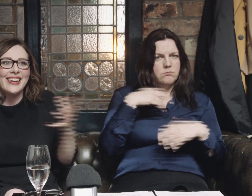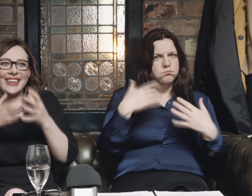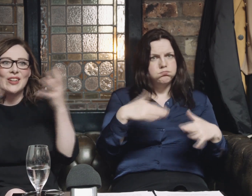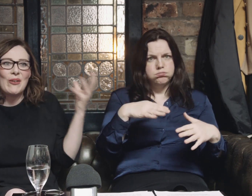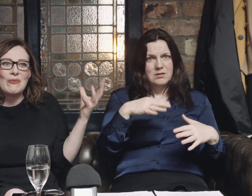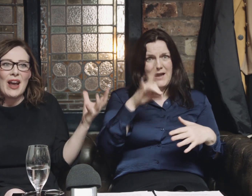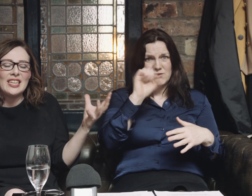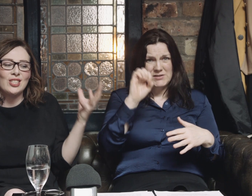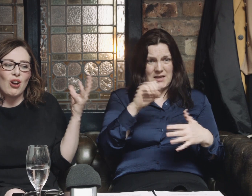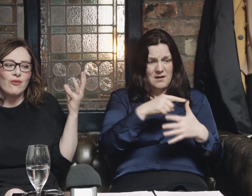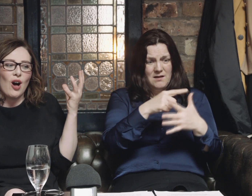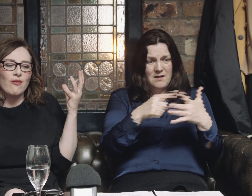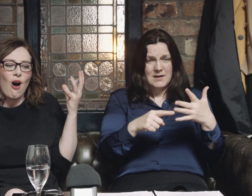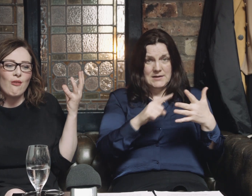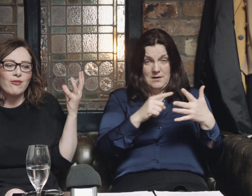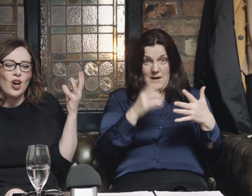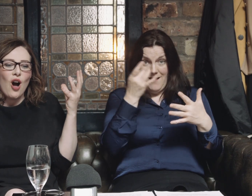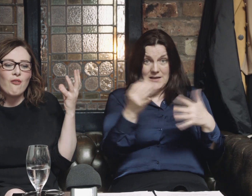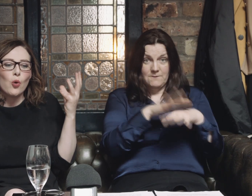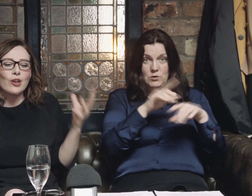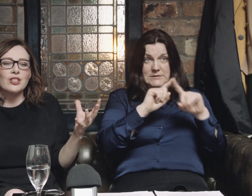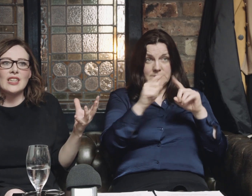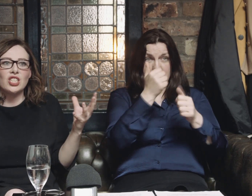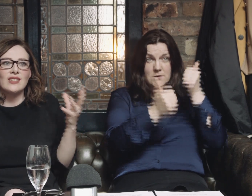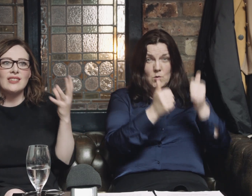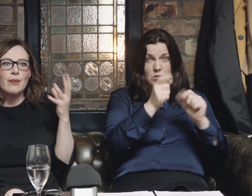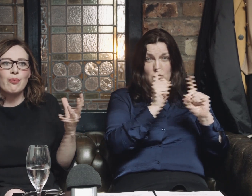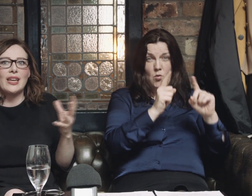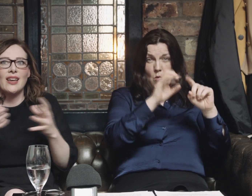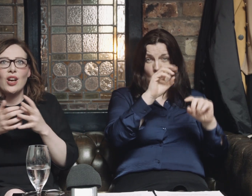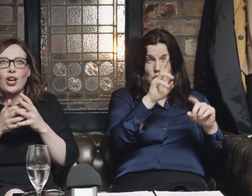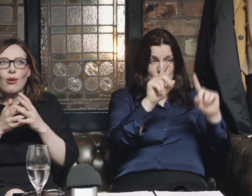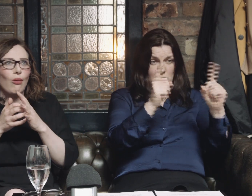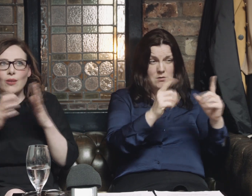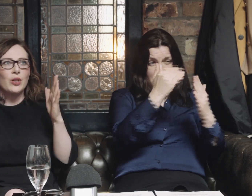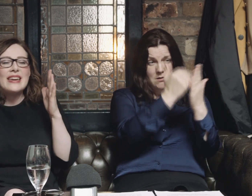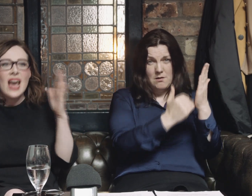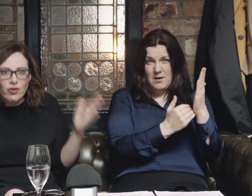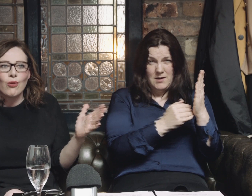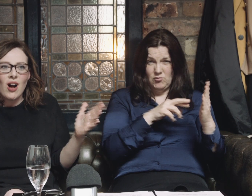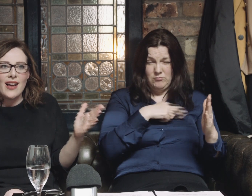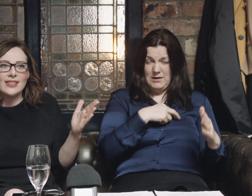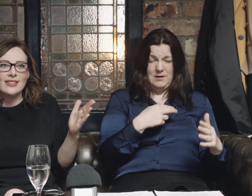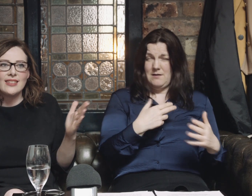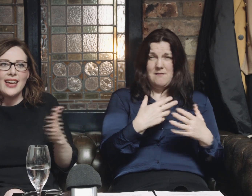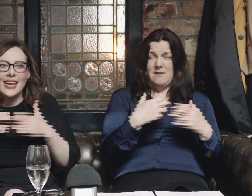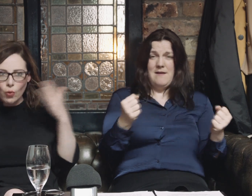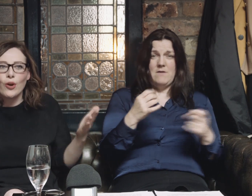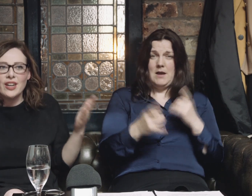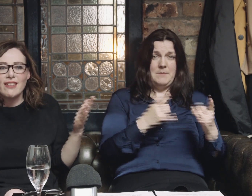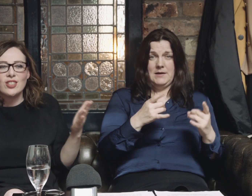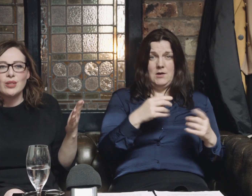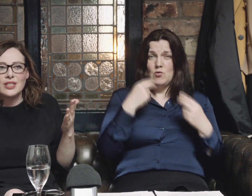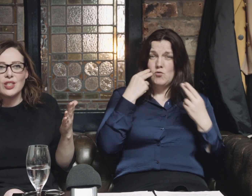extraordinary range of orders that just simply would never arise